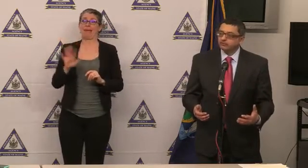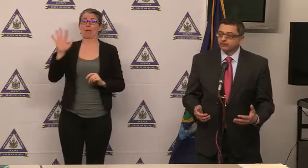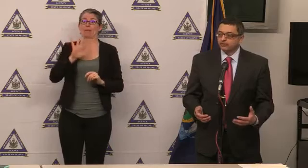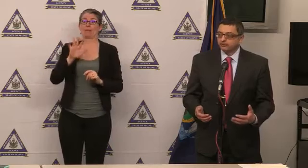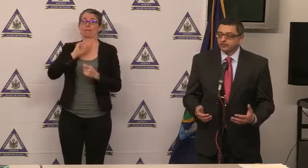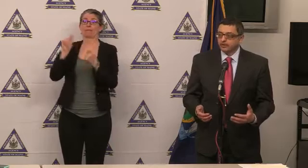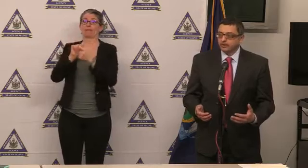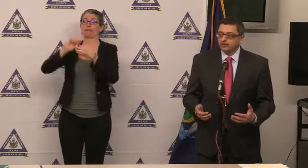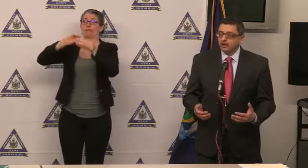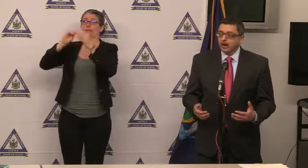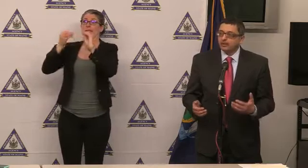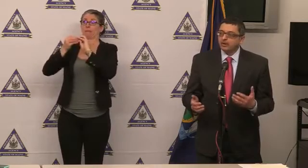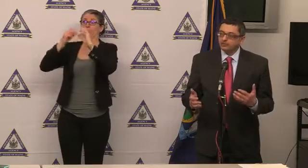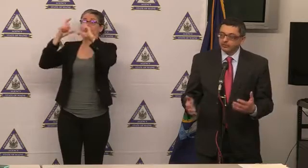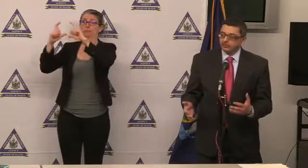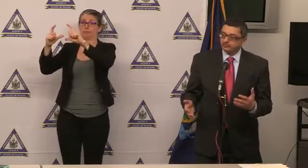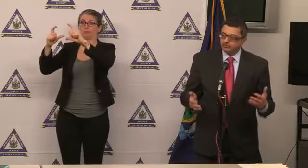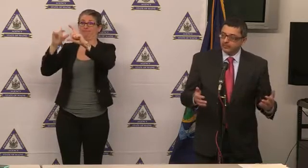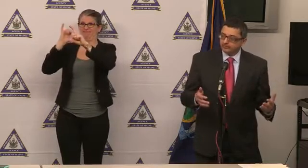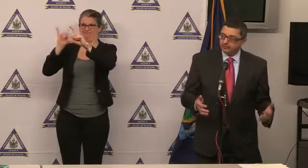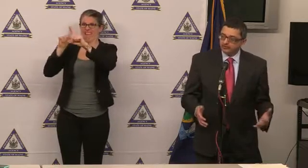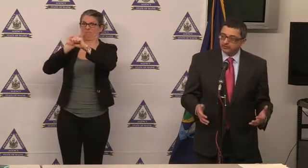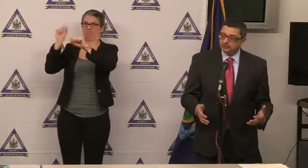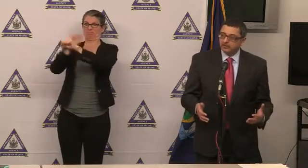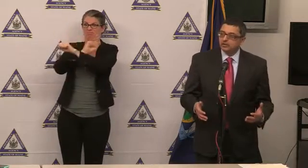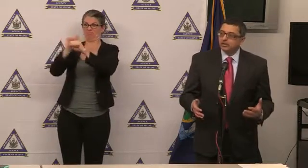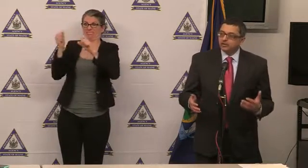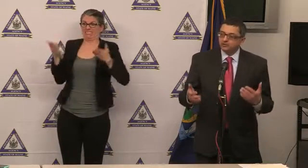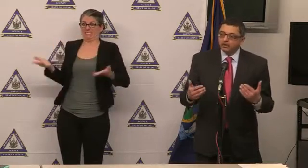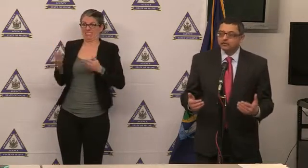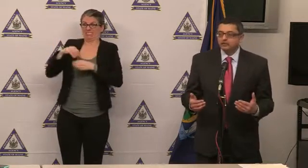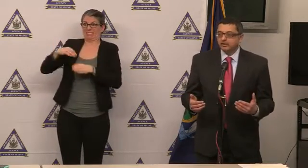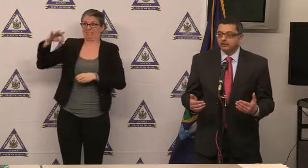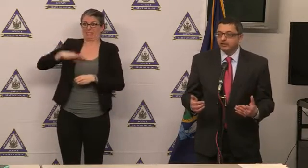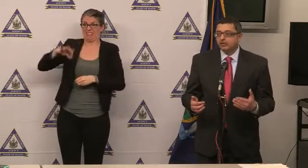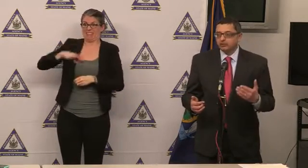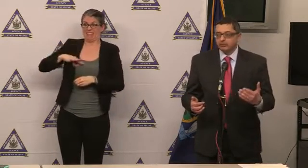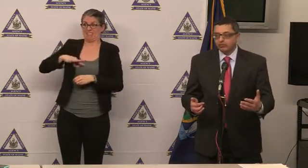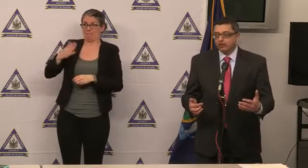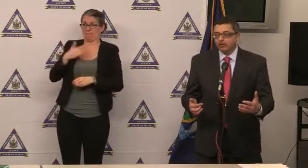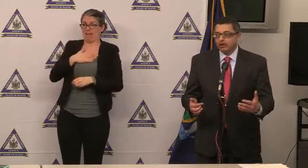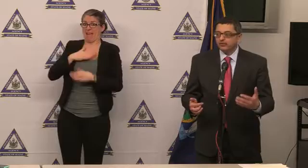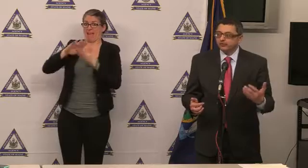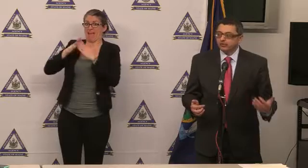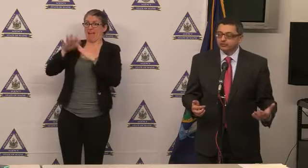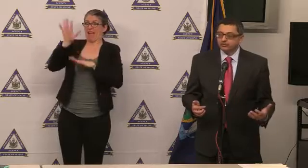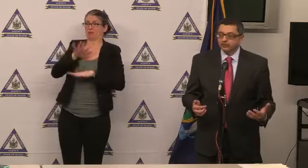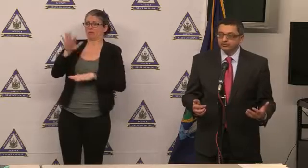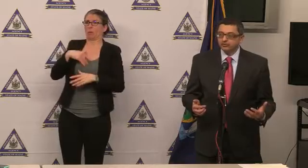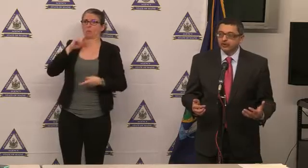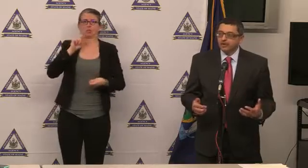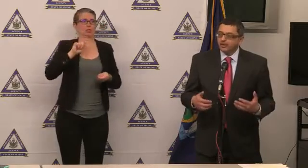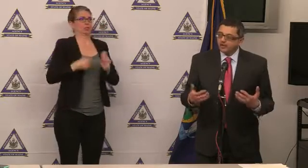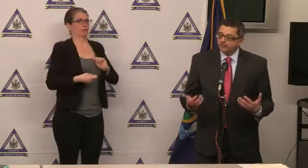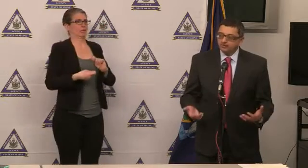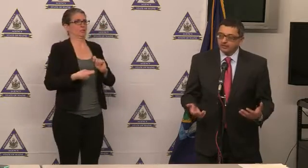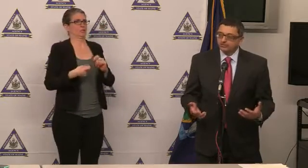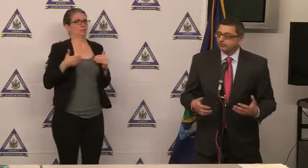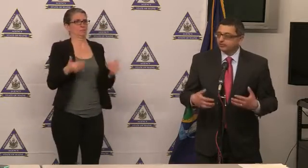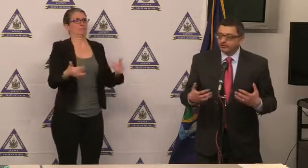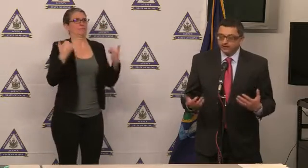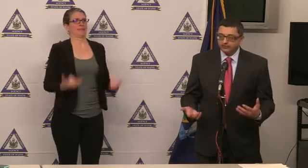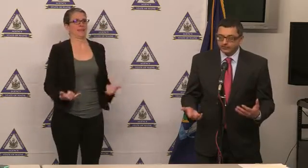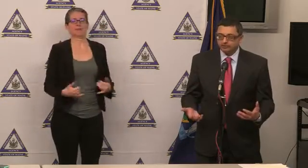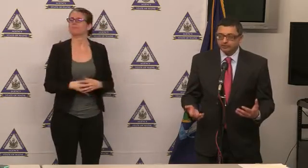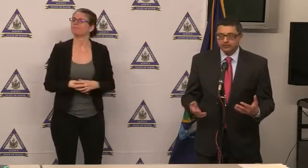something different today. I might take steps differently if only we would report on these other folks. And that